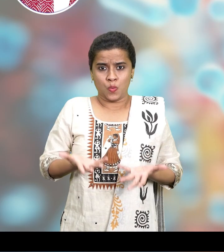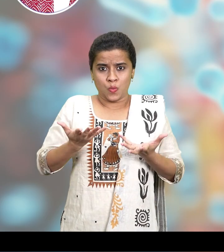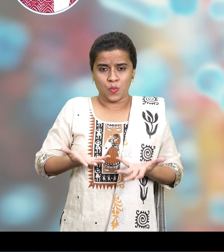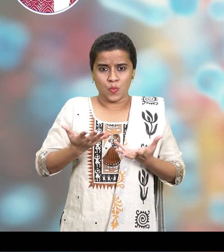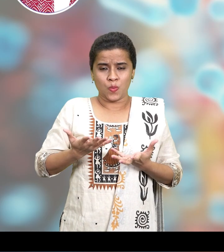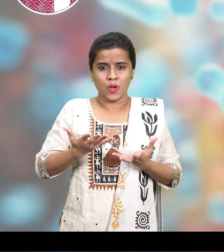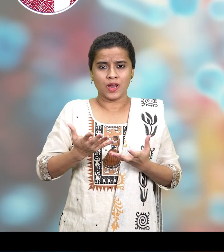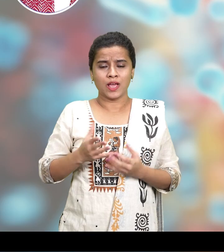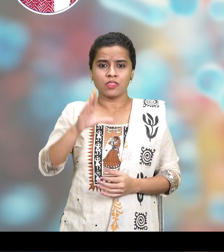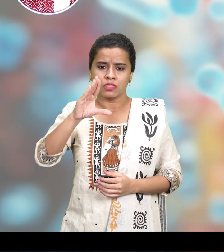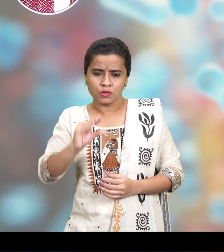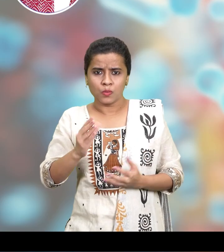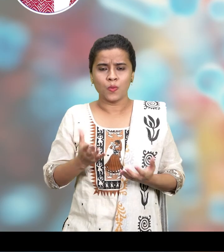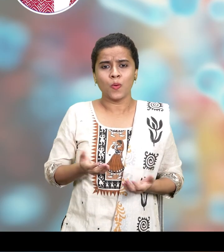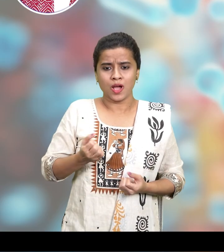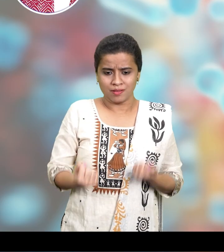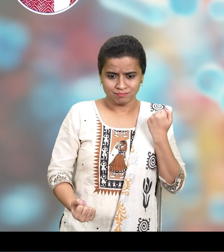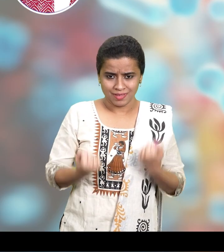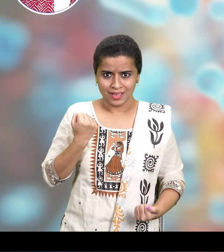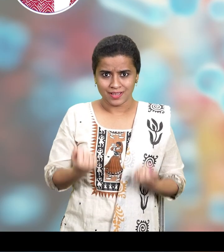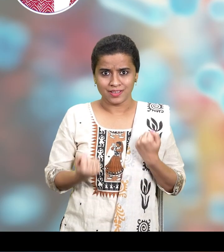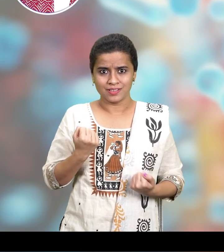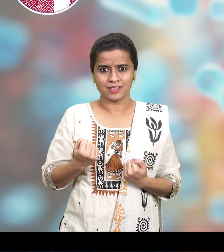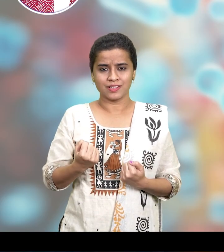of exercise.